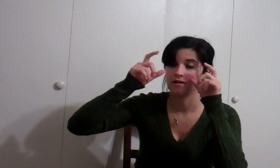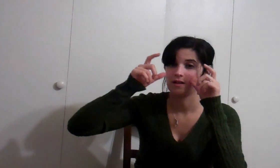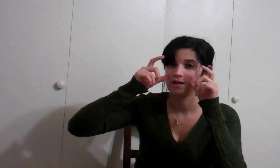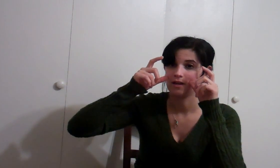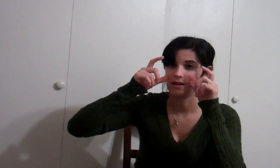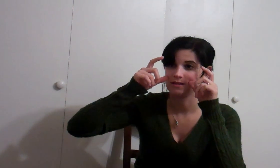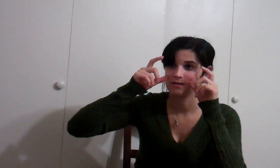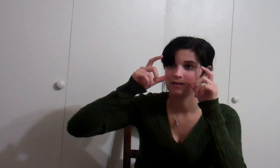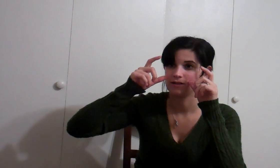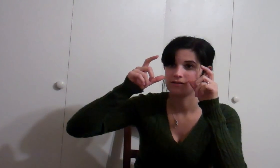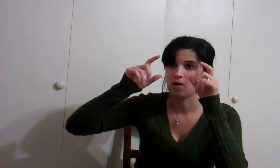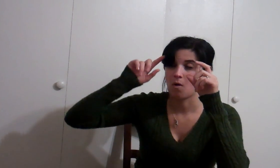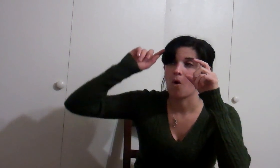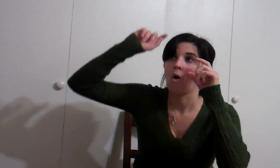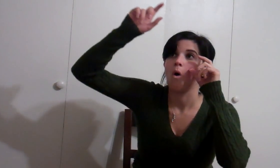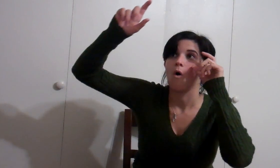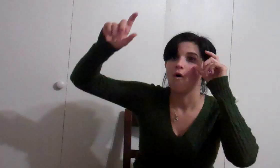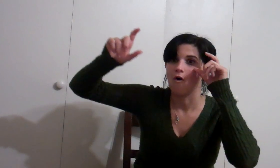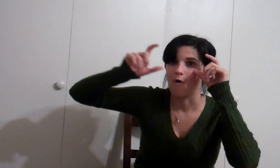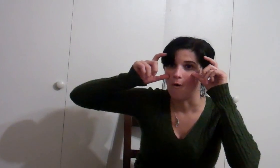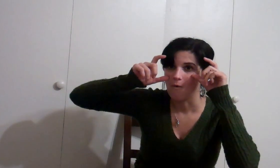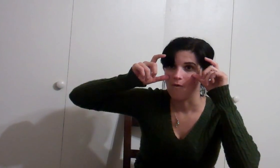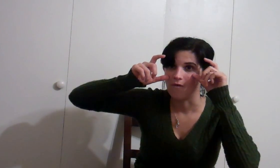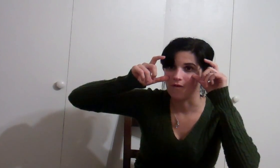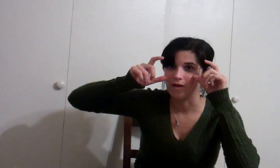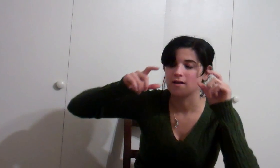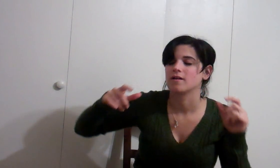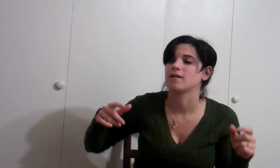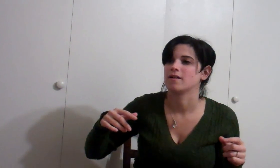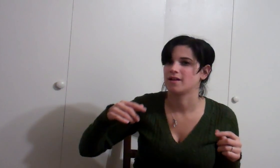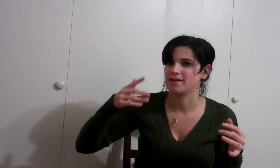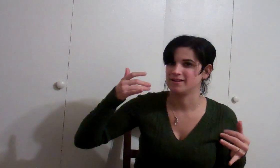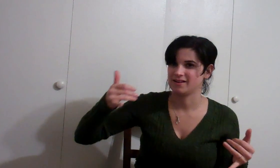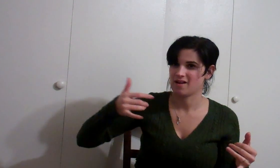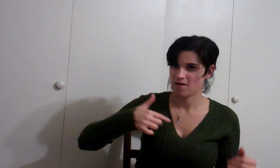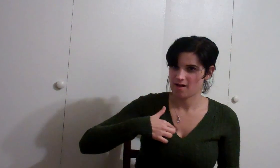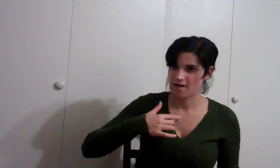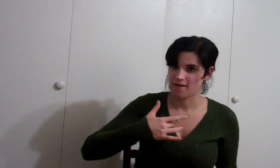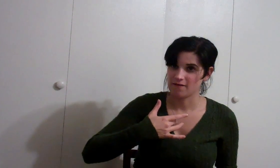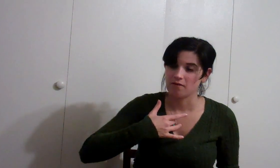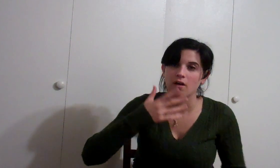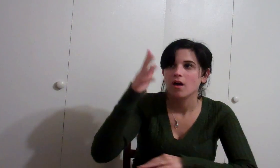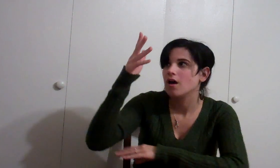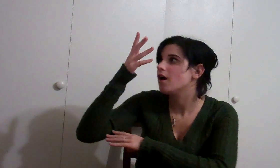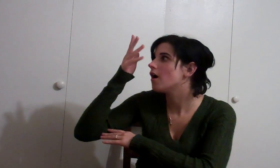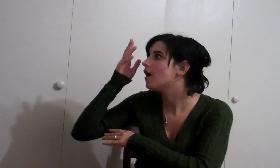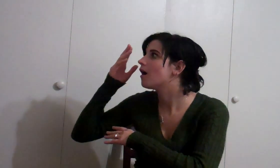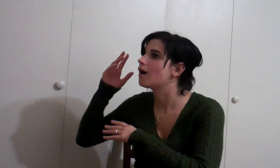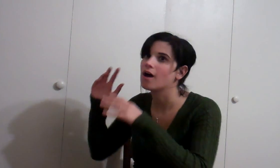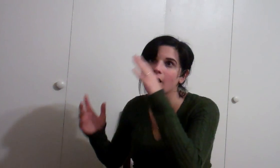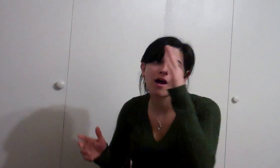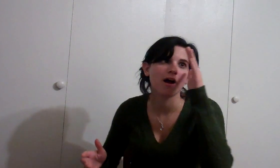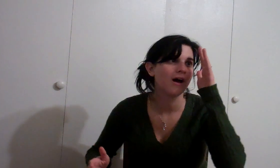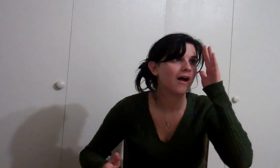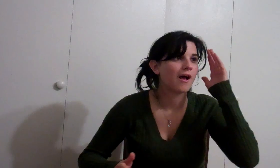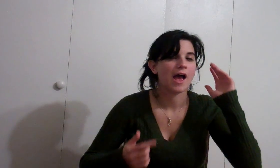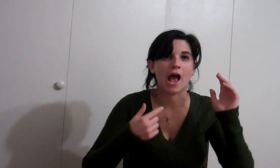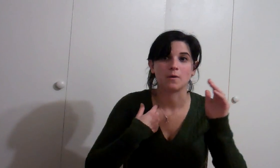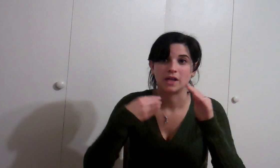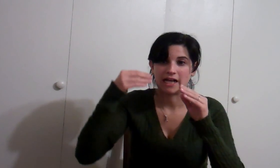and in this time though, I felt like I was passing people. As the camera's moving forward, I felt like I was actually passing. I would